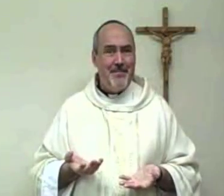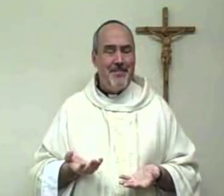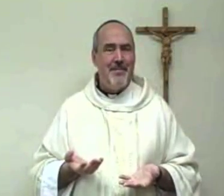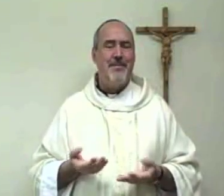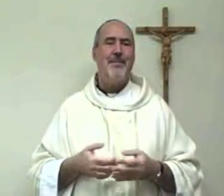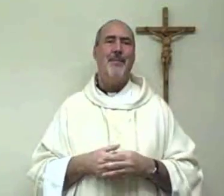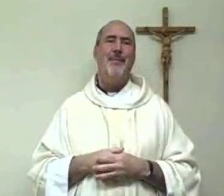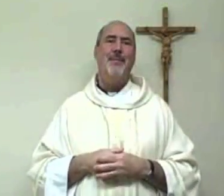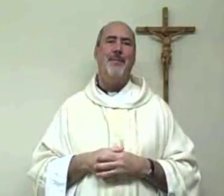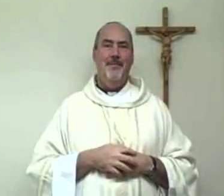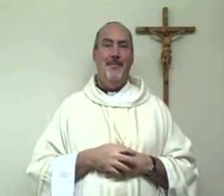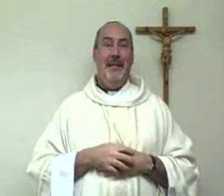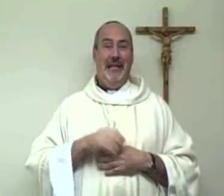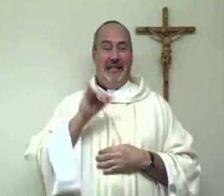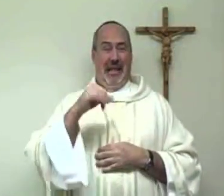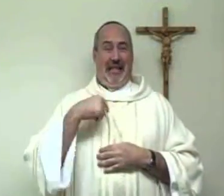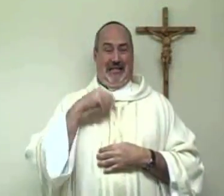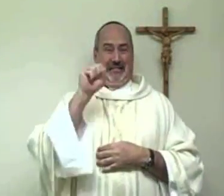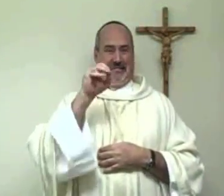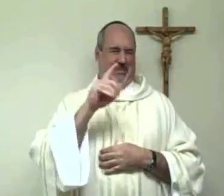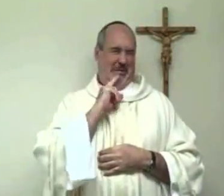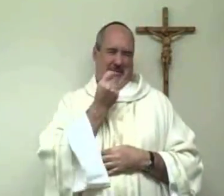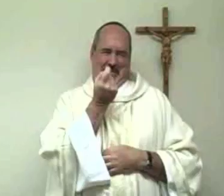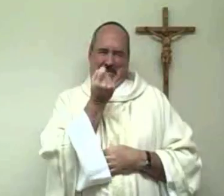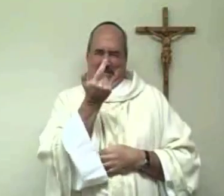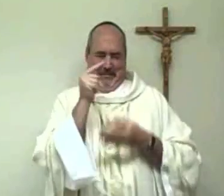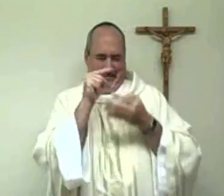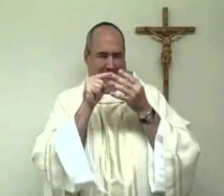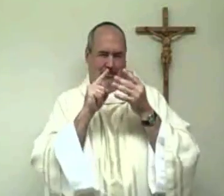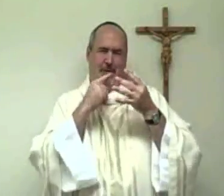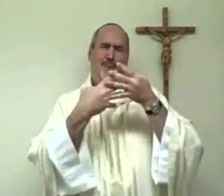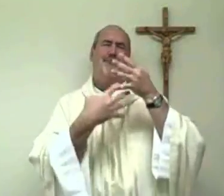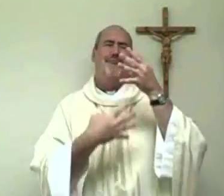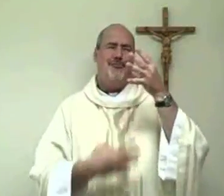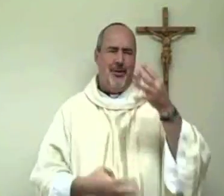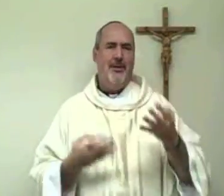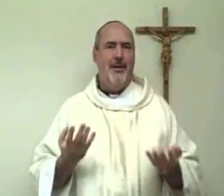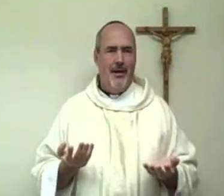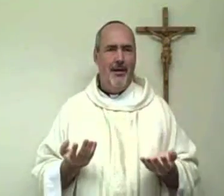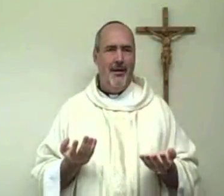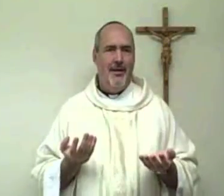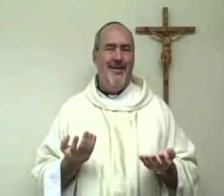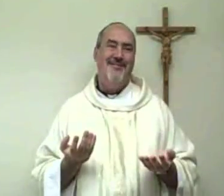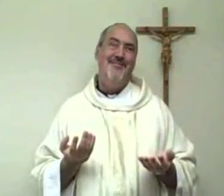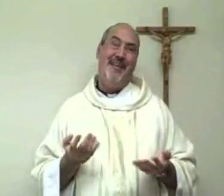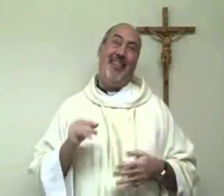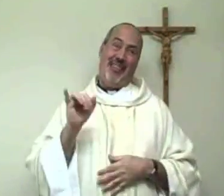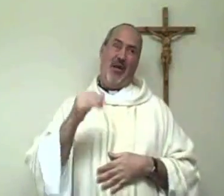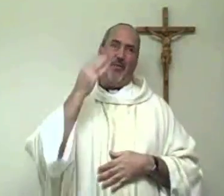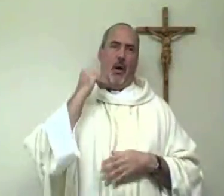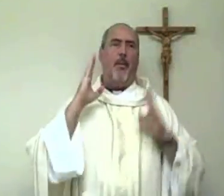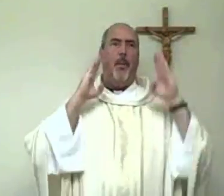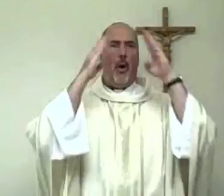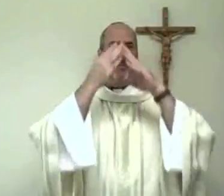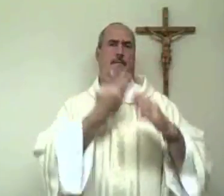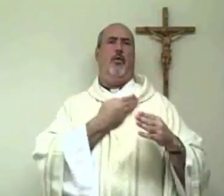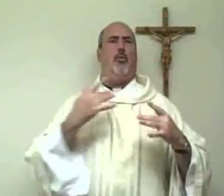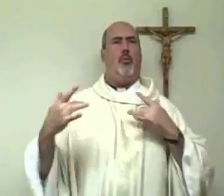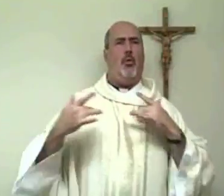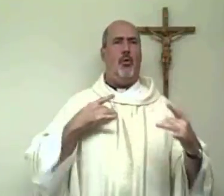help those people continue to grow their faith? The examples I gave you are just a few of many